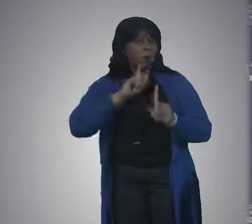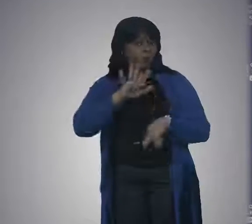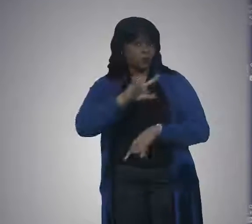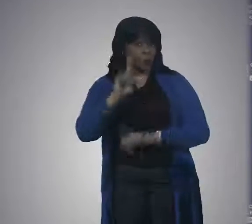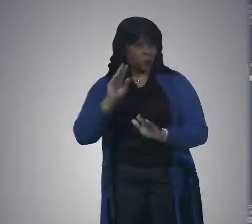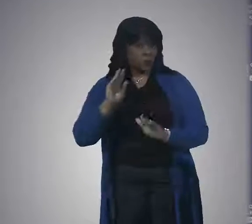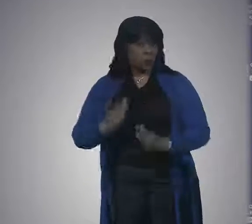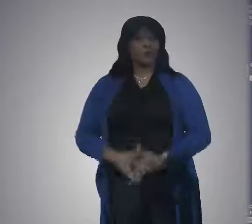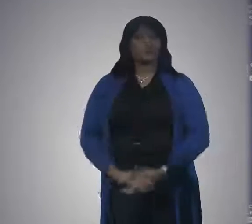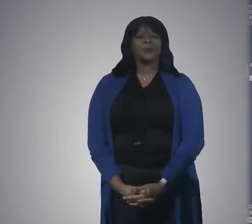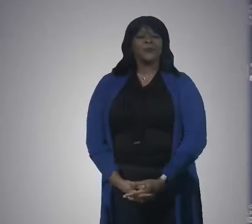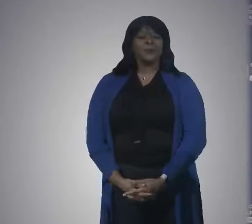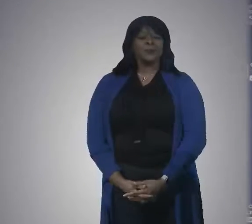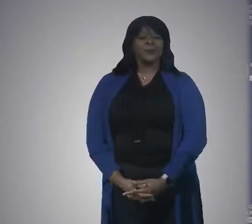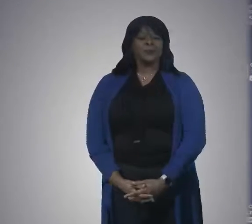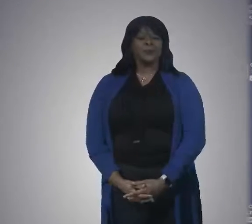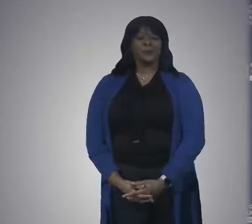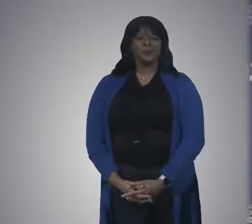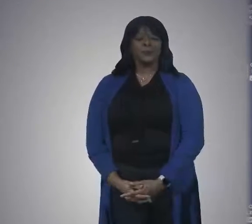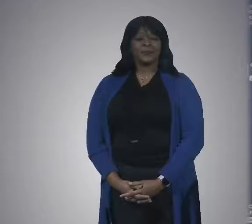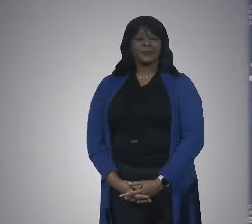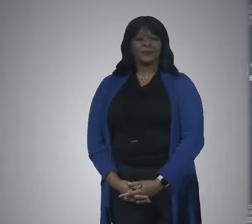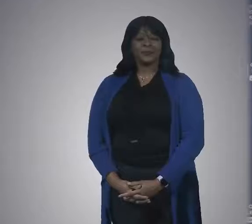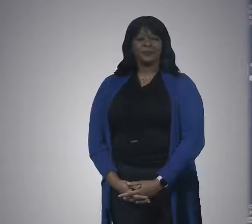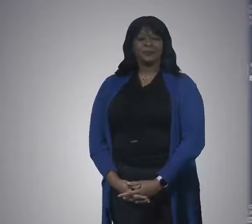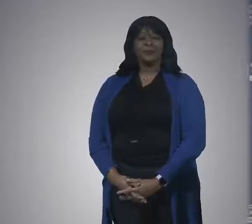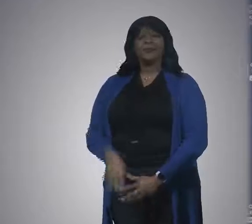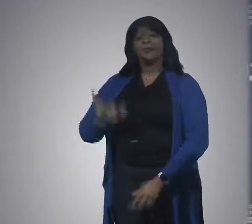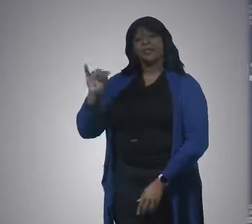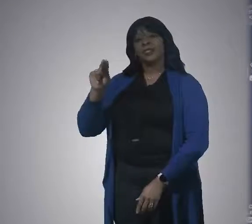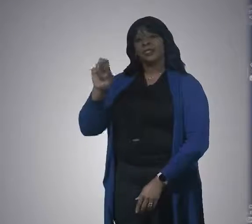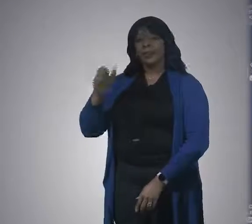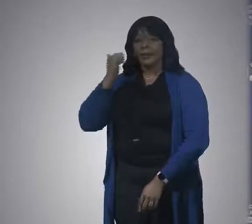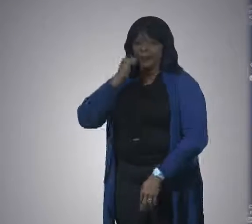answered your question. Jane Roberts, Daily Memphian.